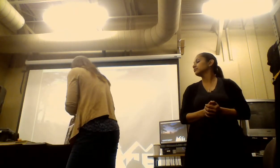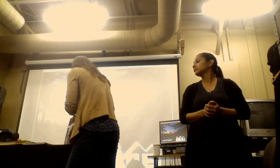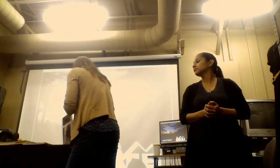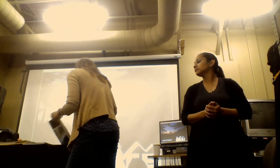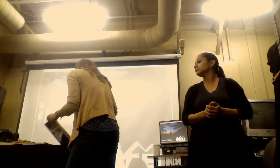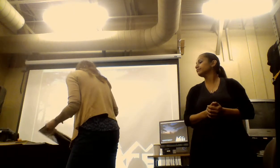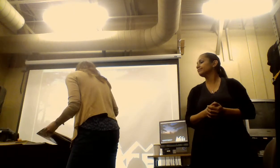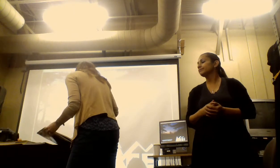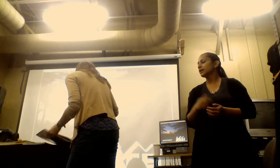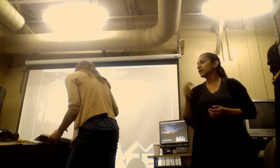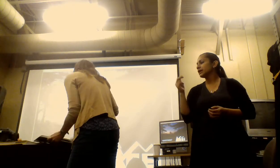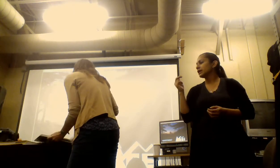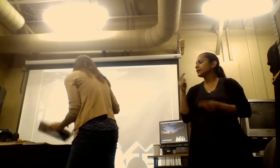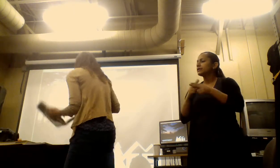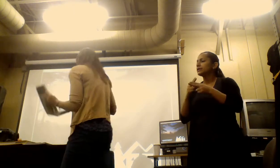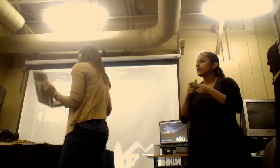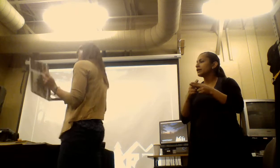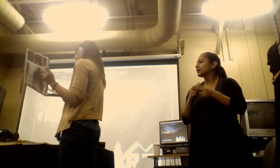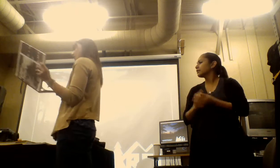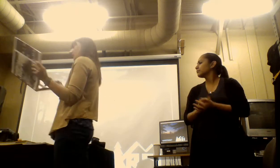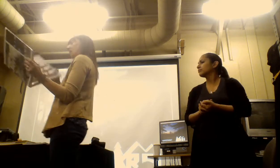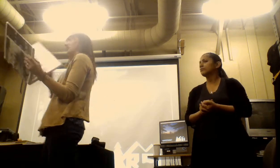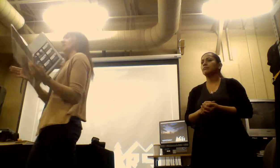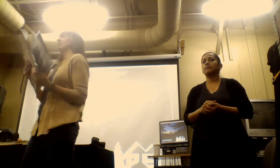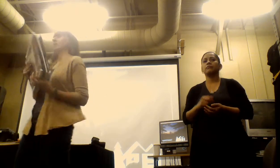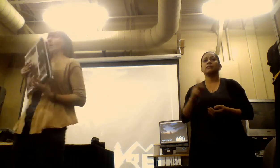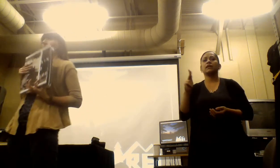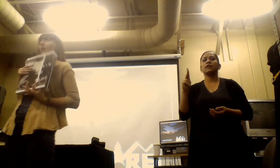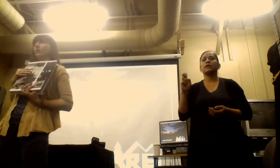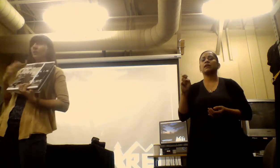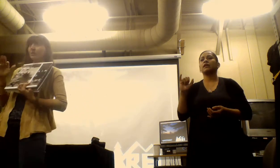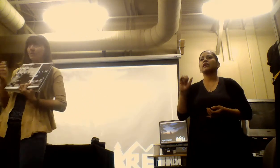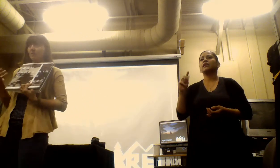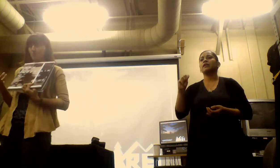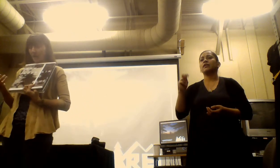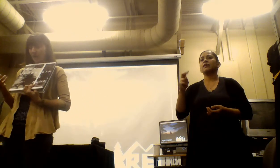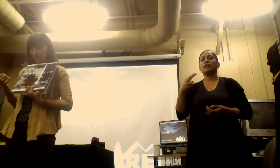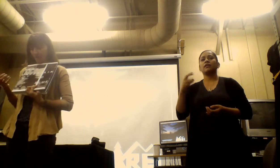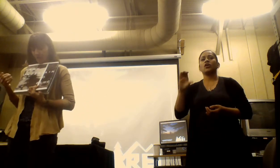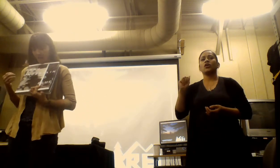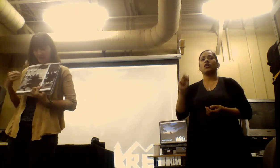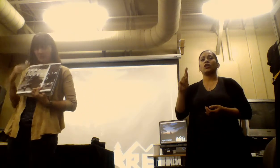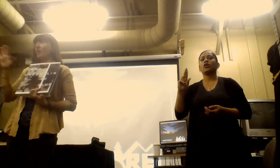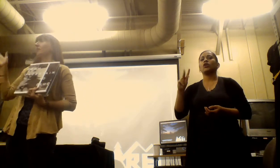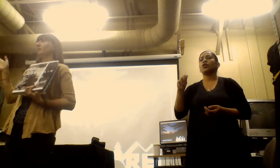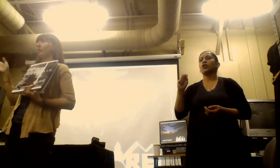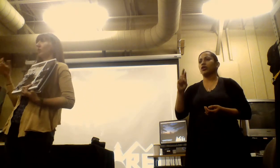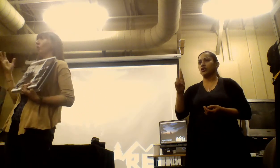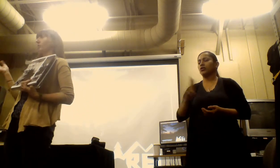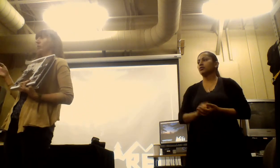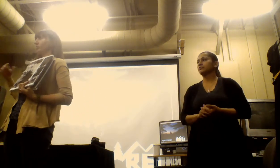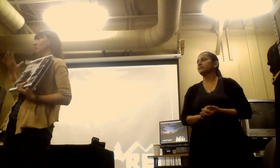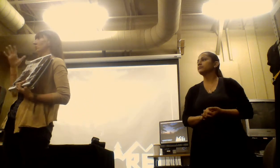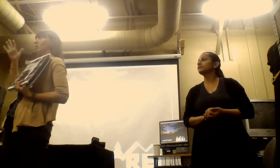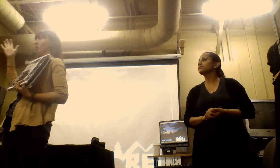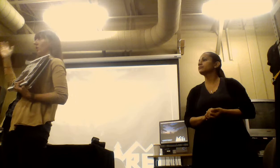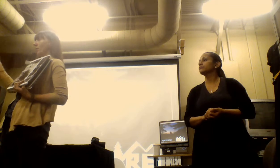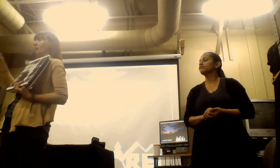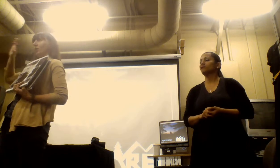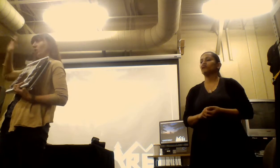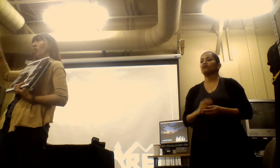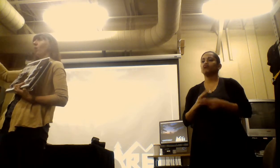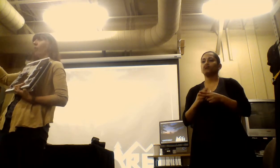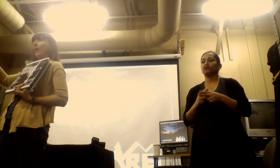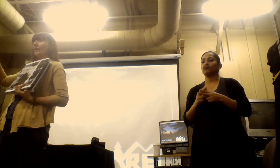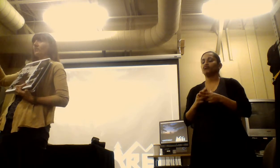who's named Keith Carter, that I'm totally blanking on. And Keith and his wife, instead of going to Machu Picchu or